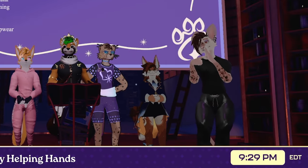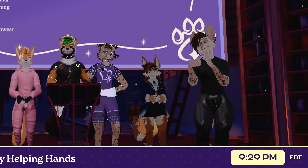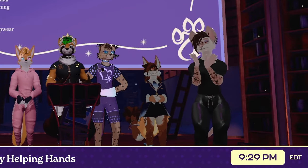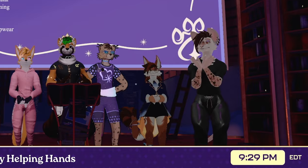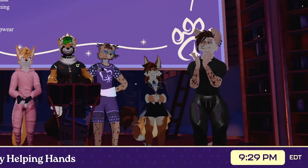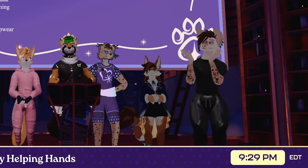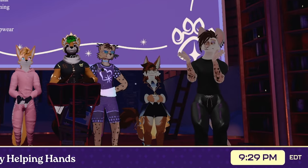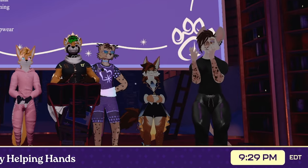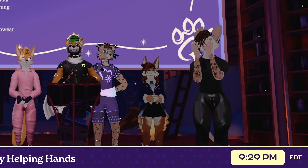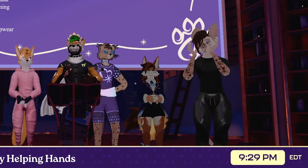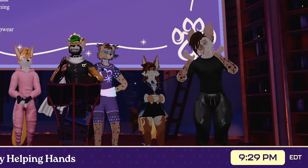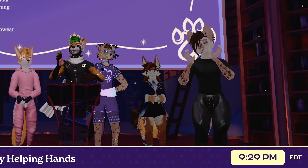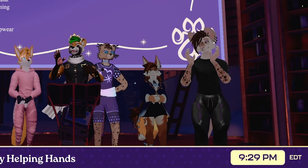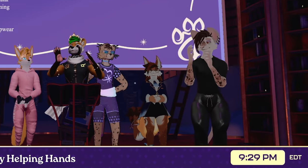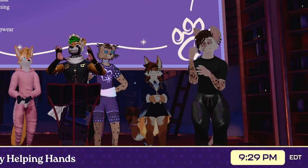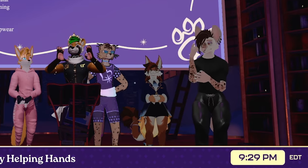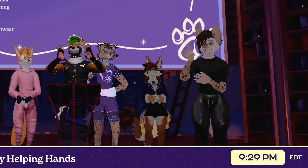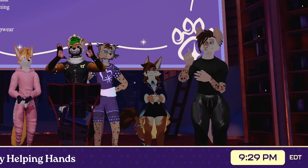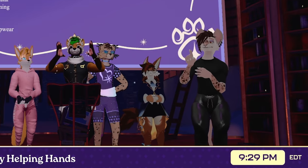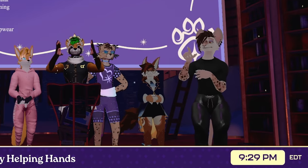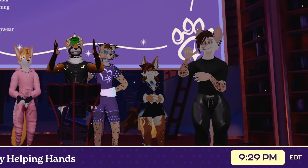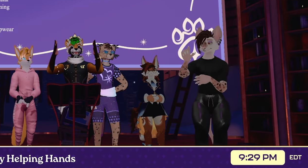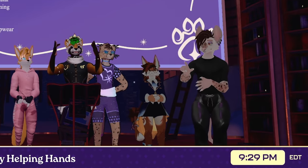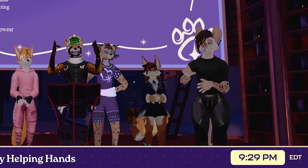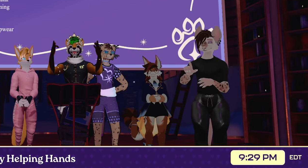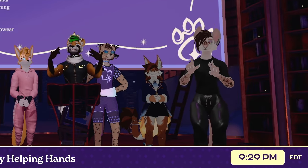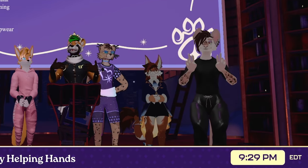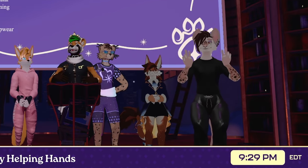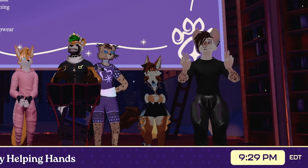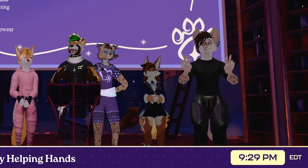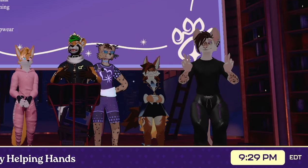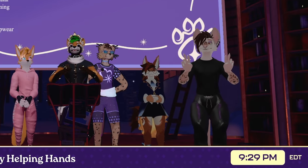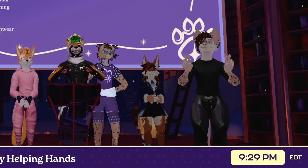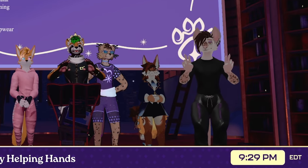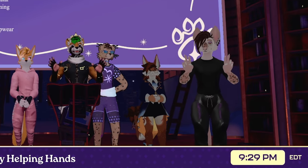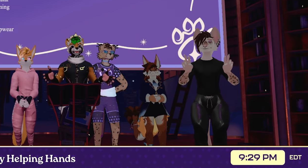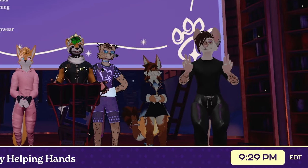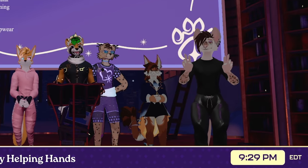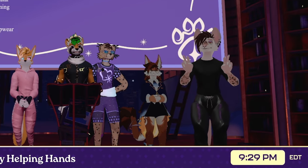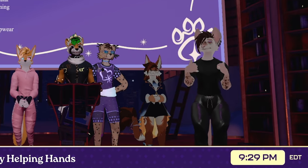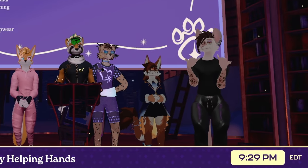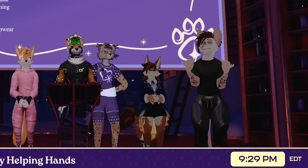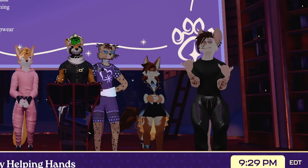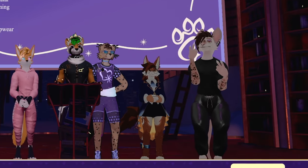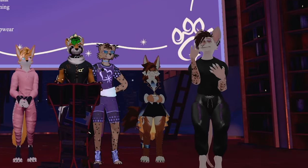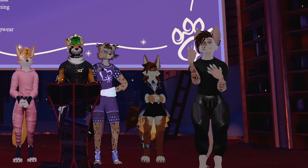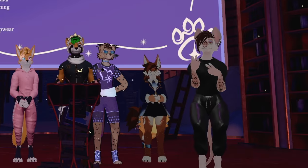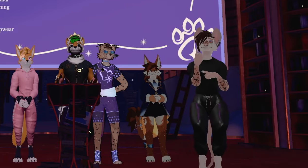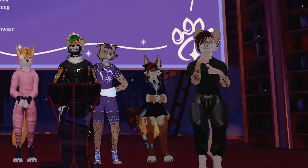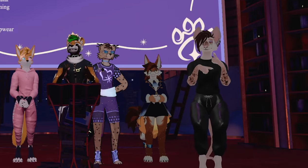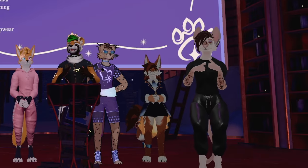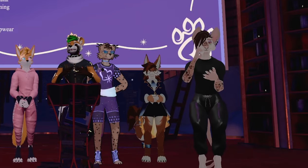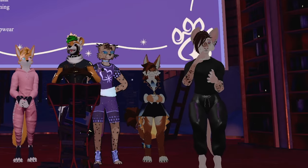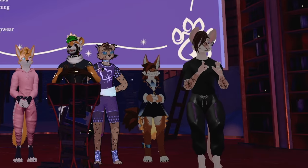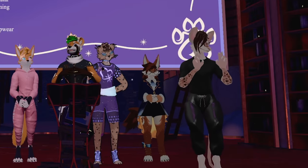signs. So we're going to see how some of the signs are going to be the exact same, and some of the signs are going